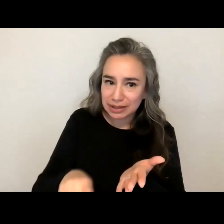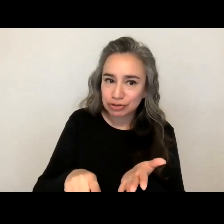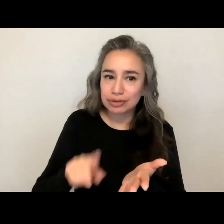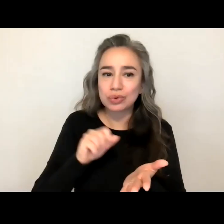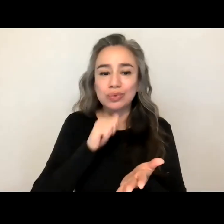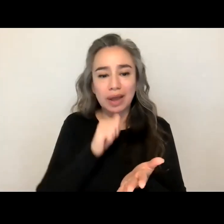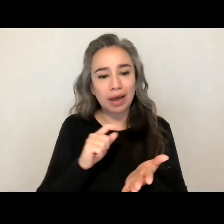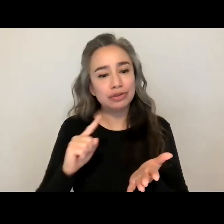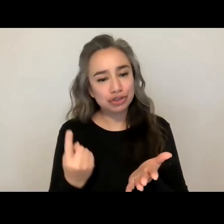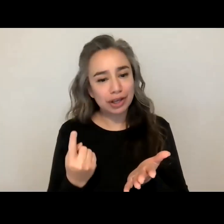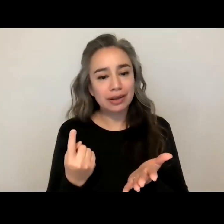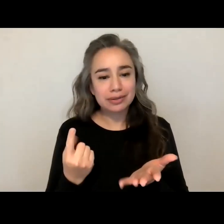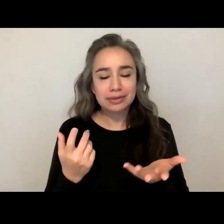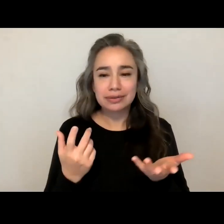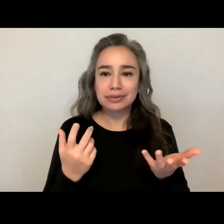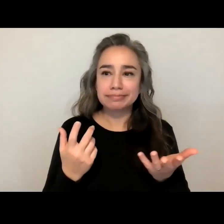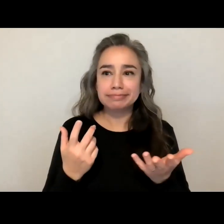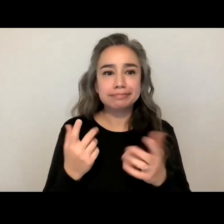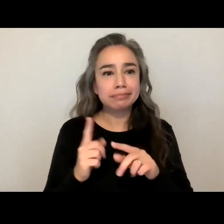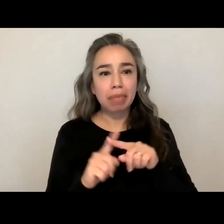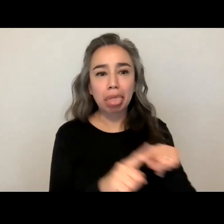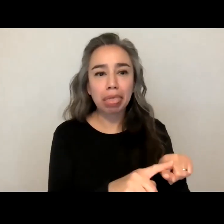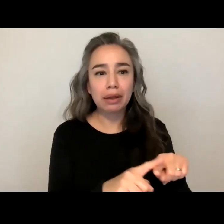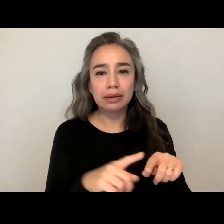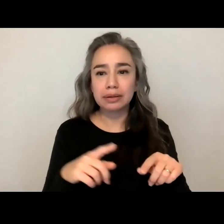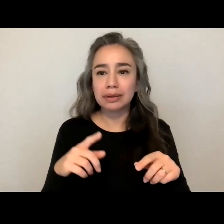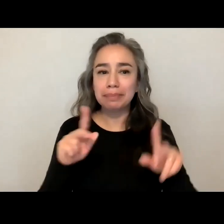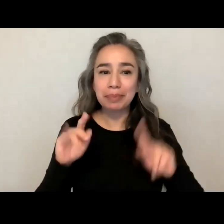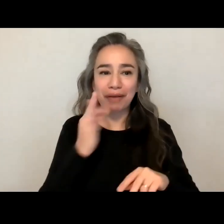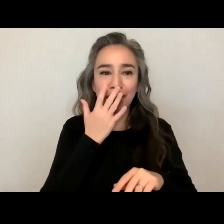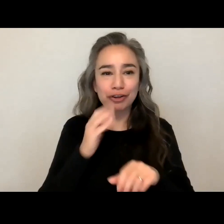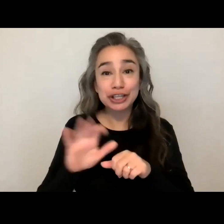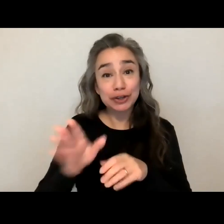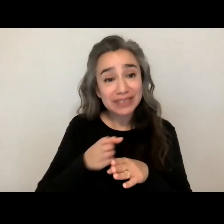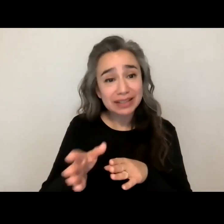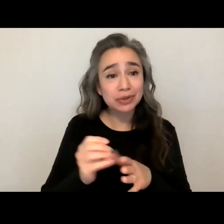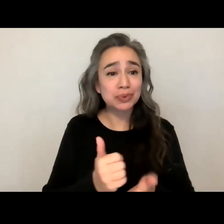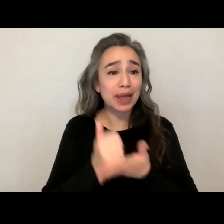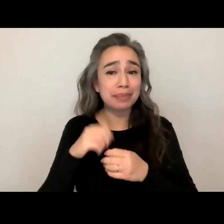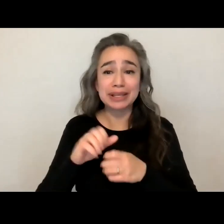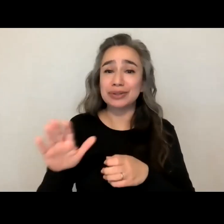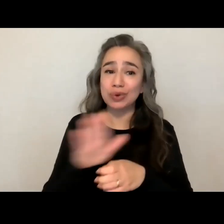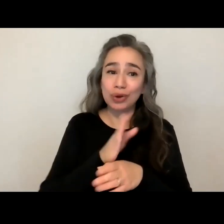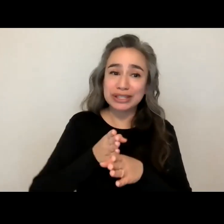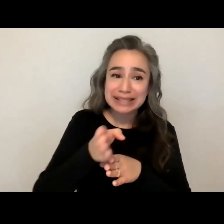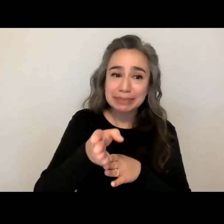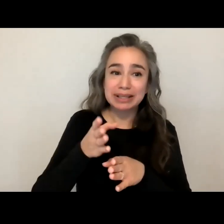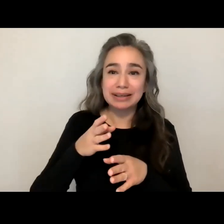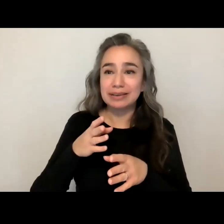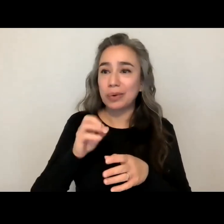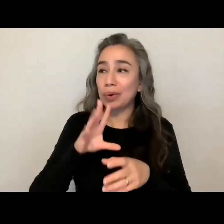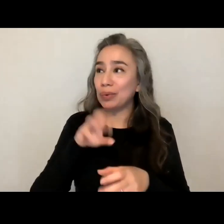leaning on people of color in your field to help you out, or in your discipline, or in your